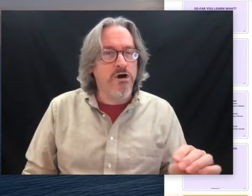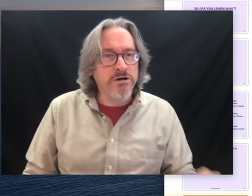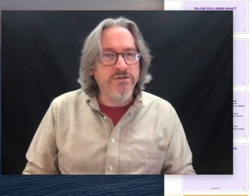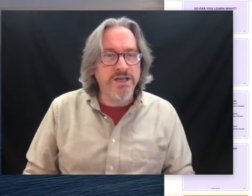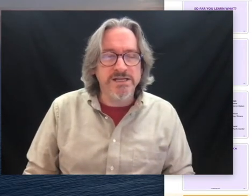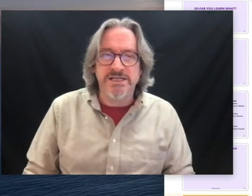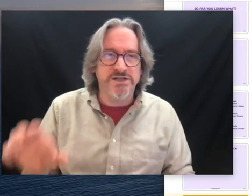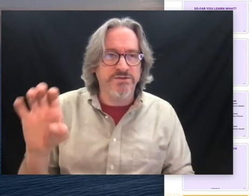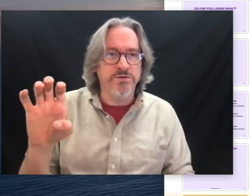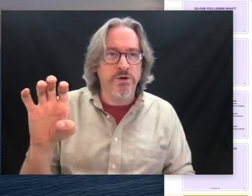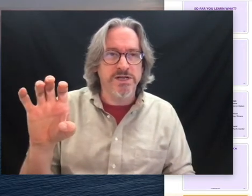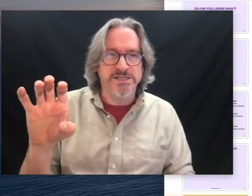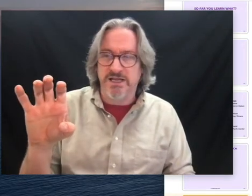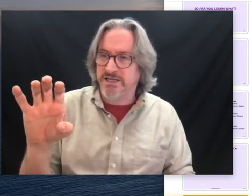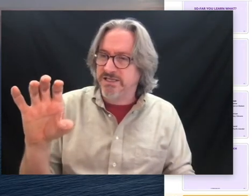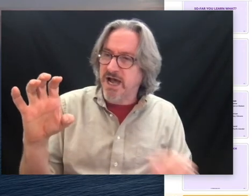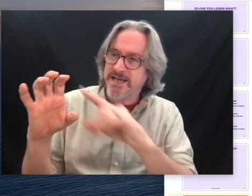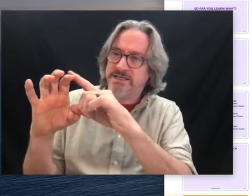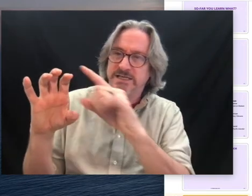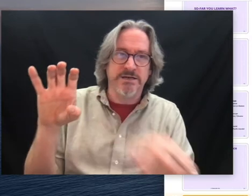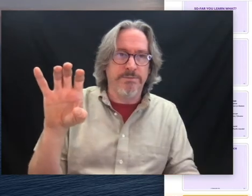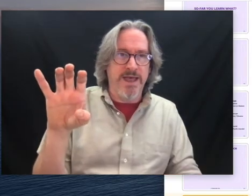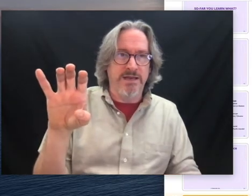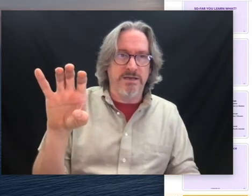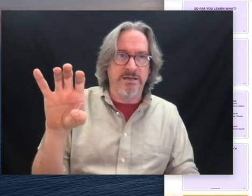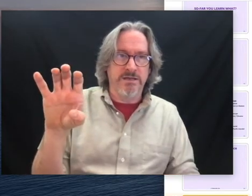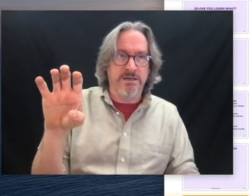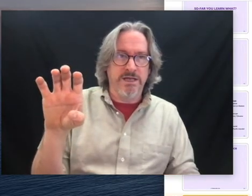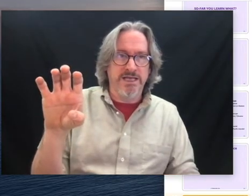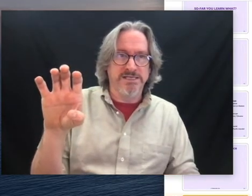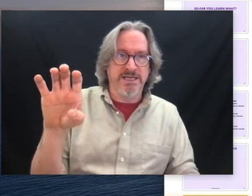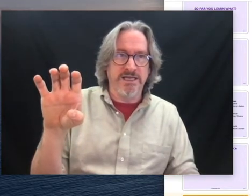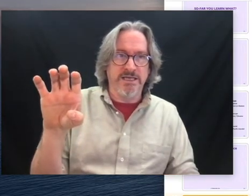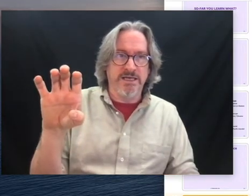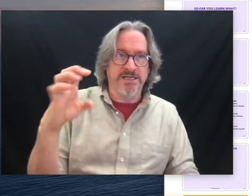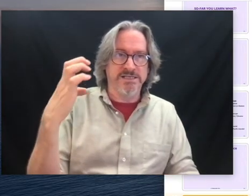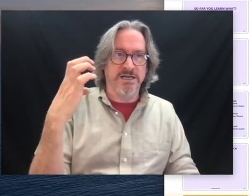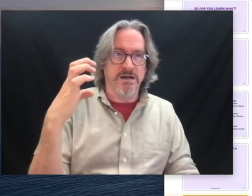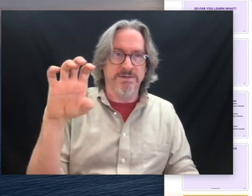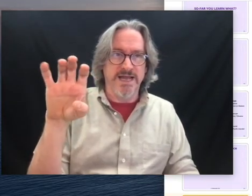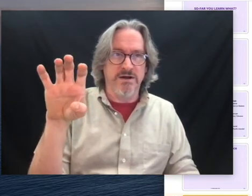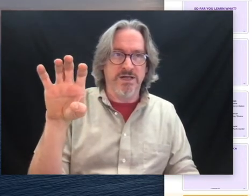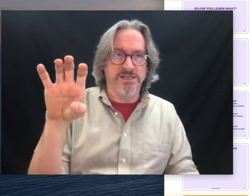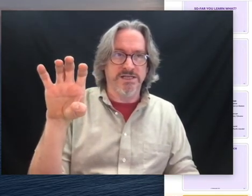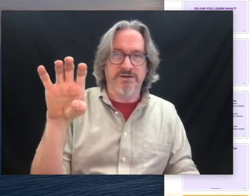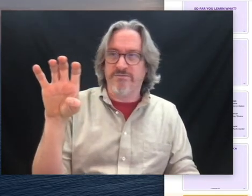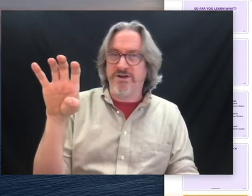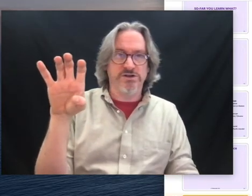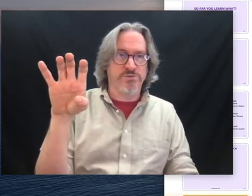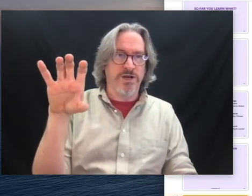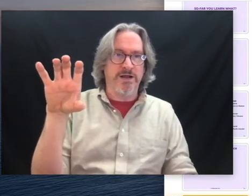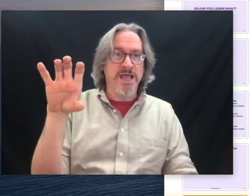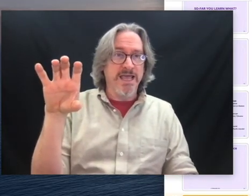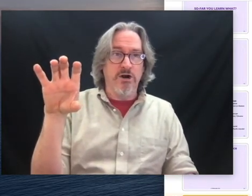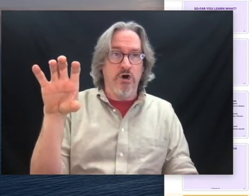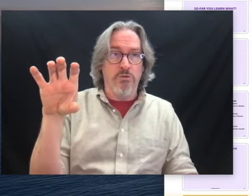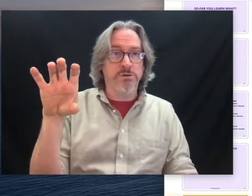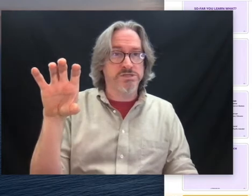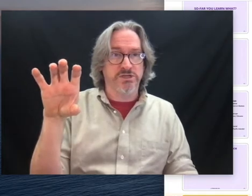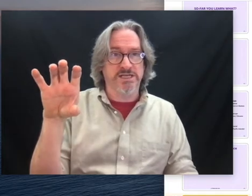The hard thing is if you notice that this guy doesn't bend his E, it doesn't come down. It's like fingers pointing out.